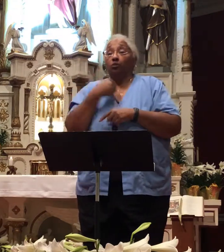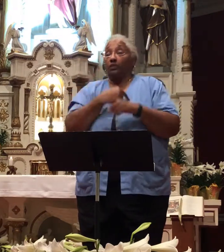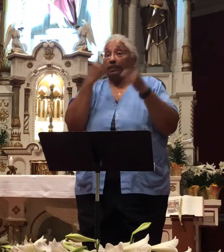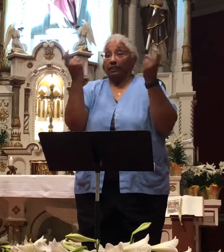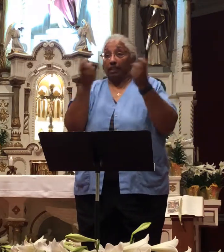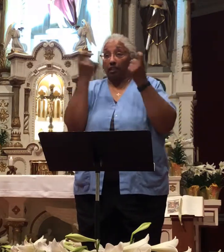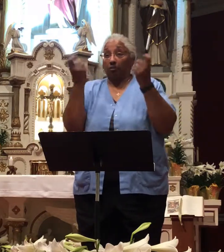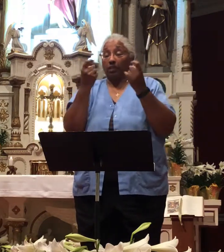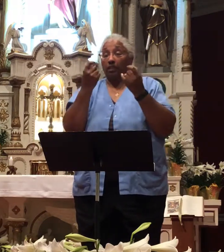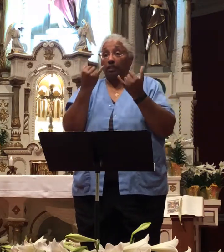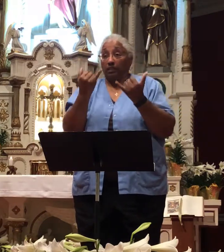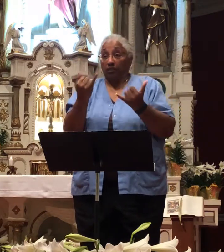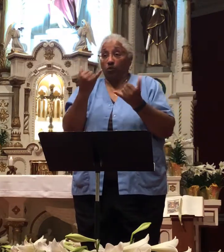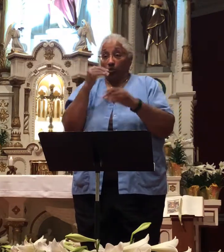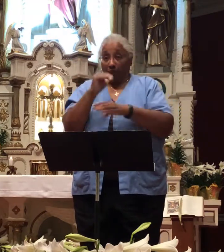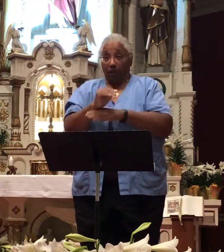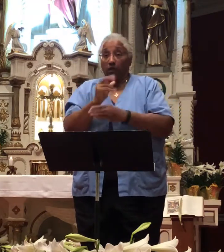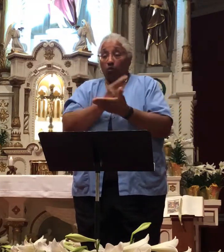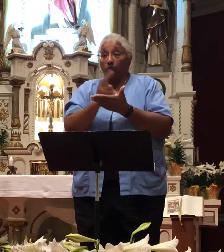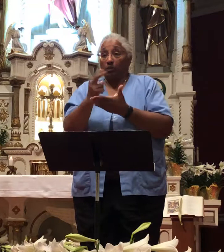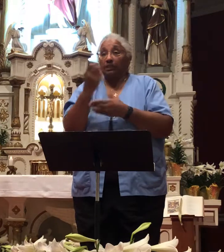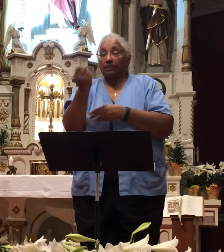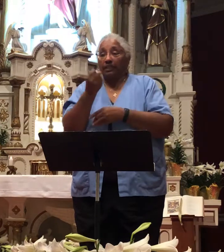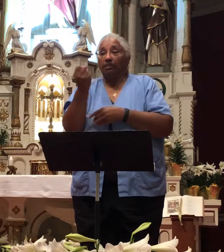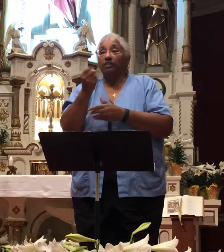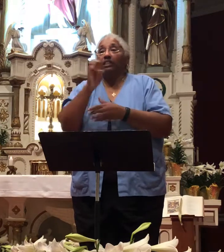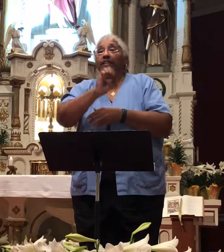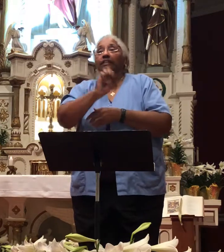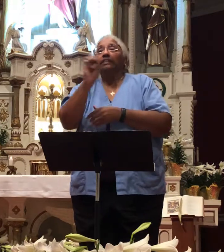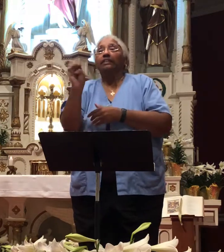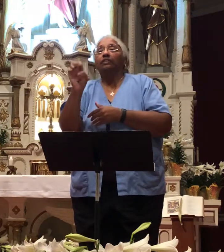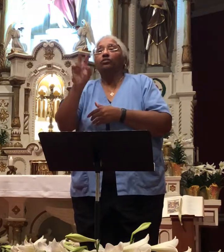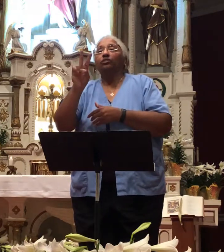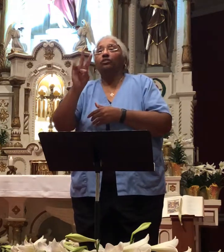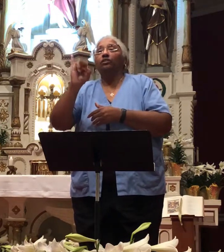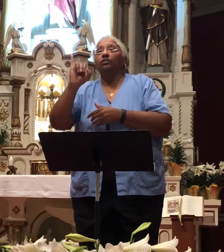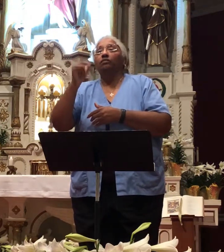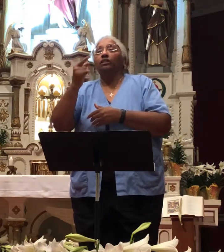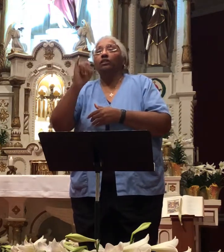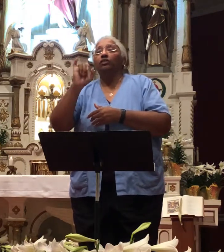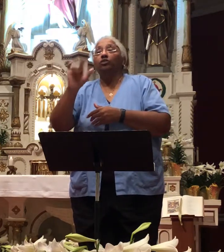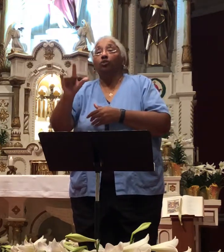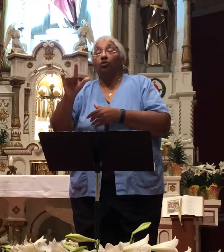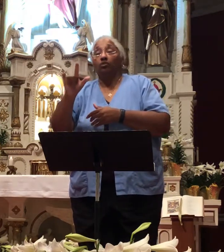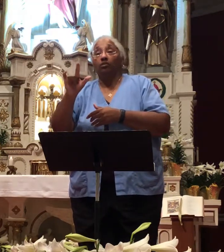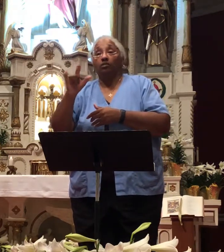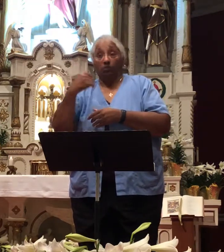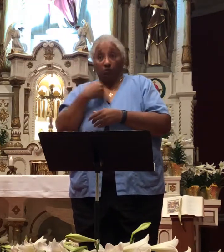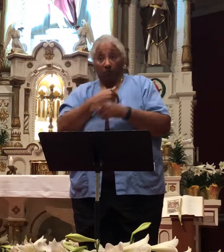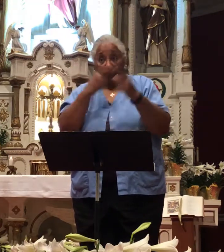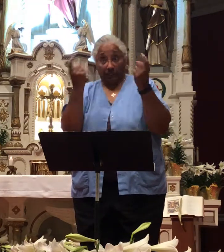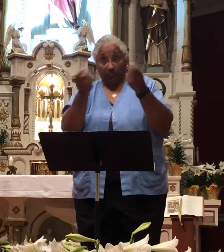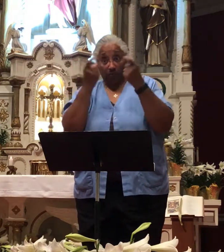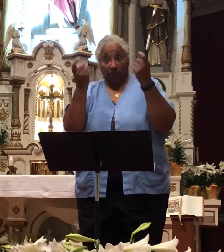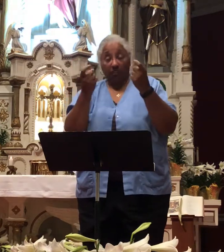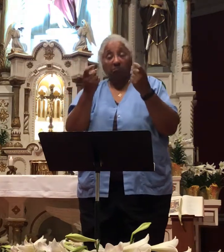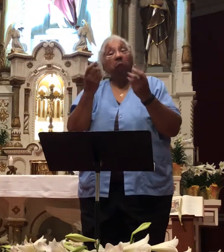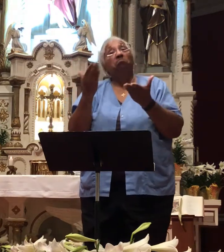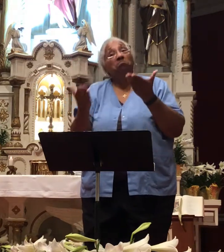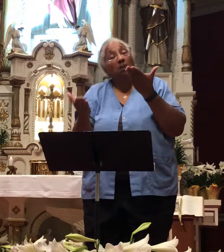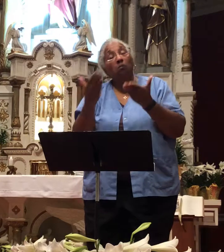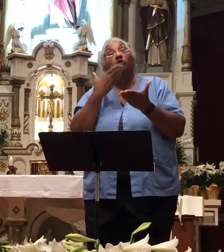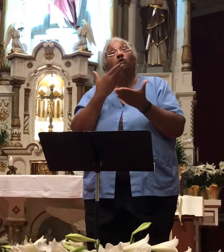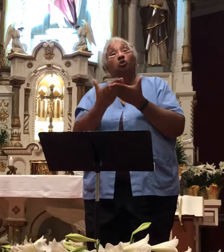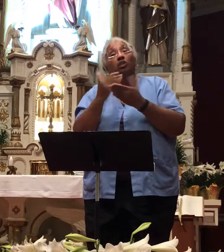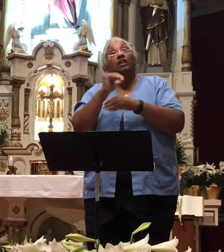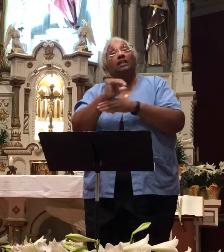as we continue praying tonight and already celebrating the resurrection of the Lord, perhaps it's a good night to meditate on that.